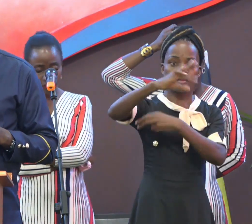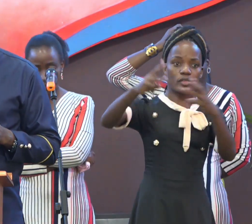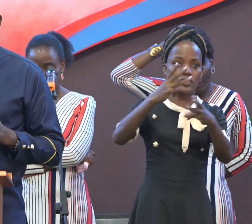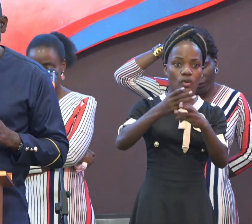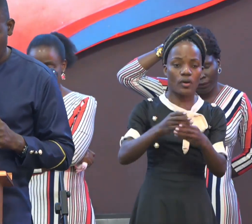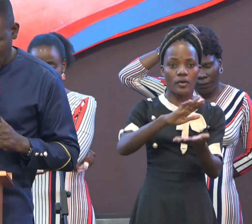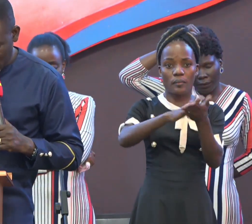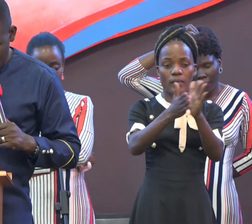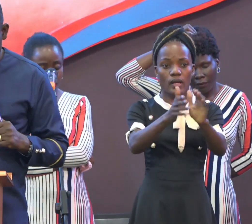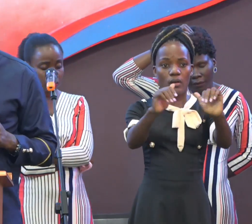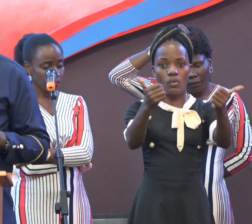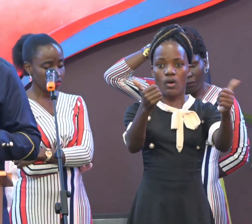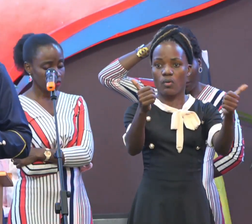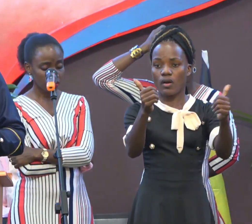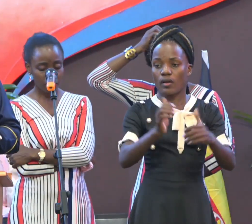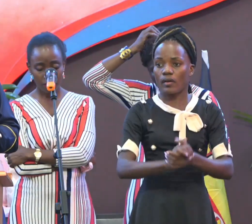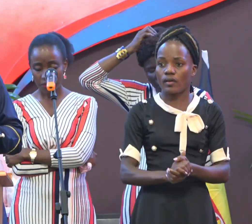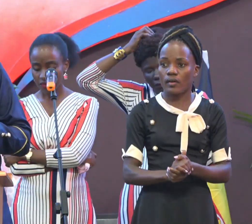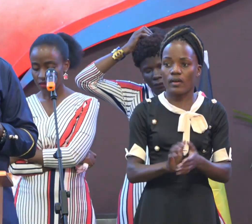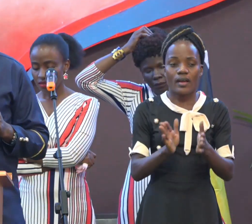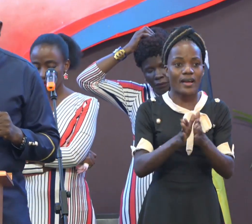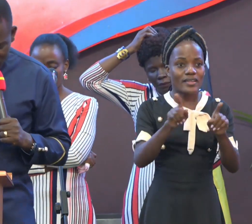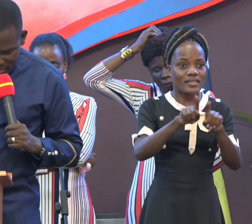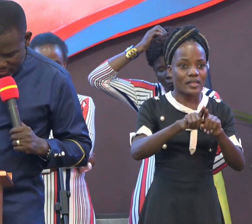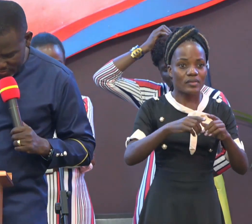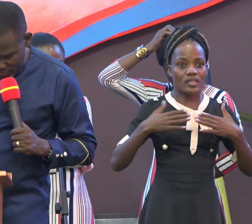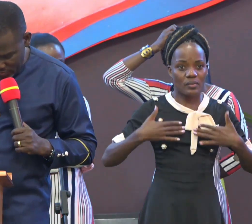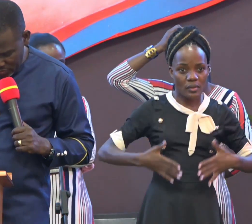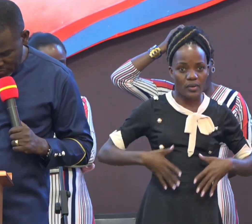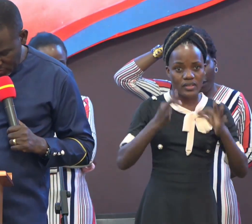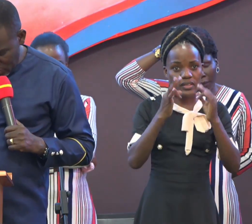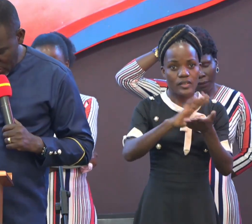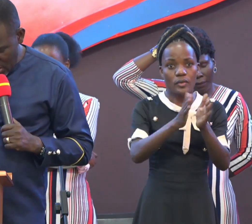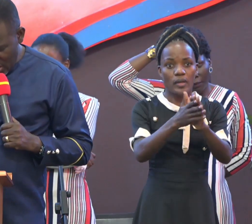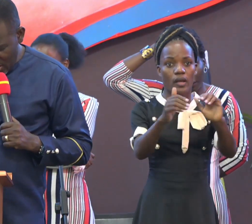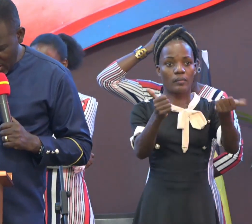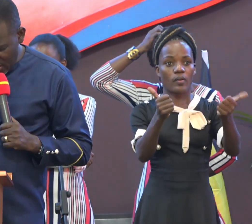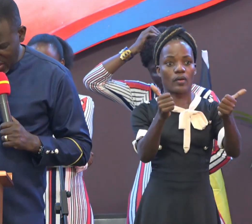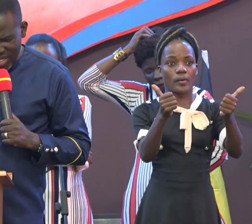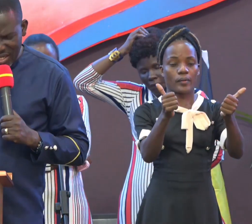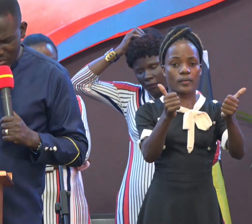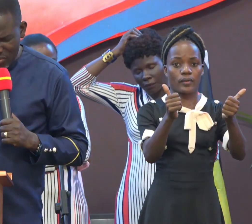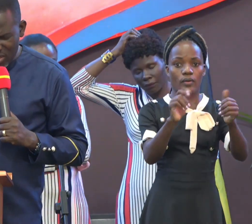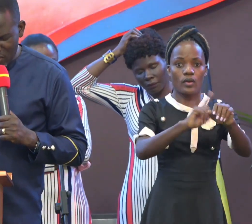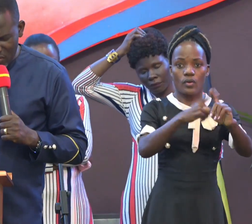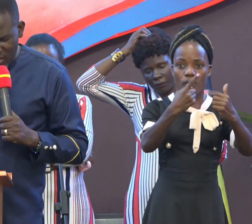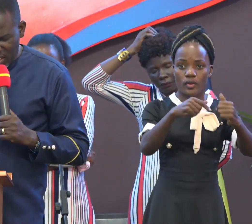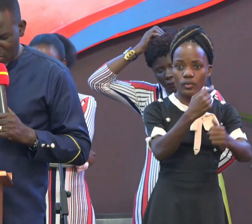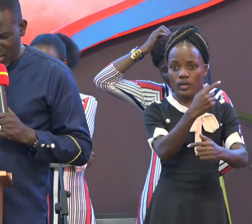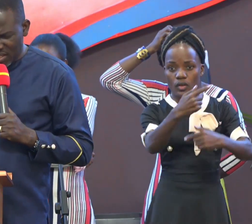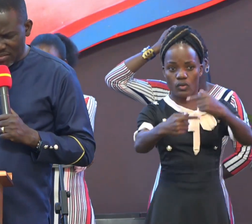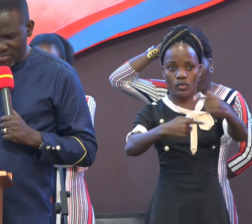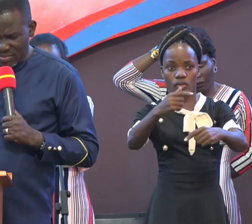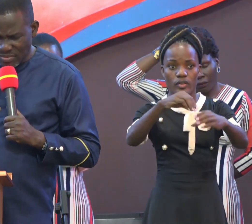their spiritual realm may be put right. N'eby'omubiri biterezebwe. Even the physical things may be made right. Nga tukyatambula olugendo luno